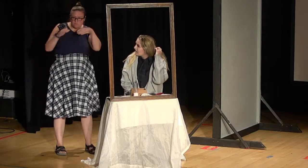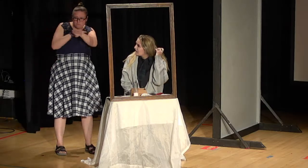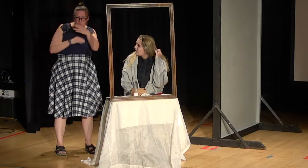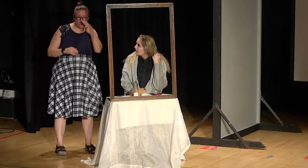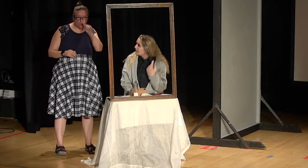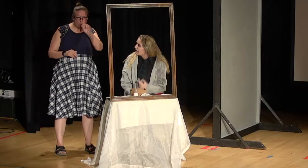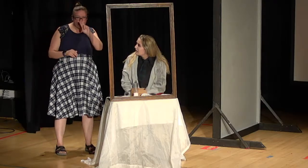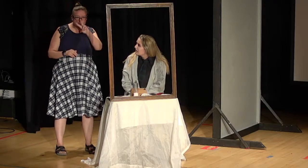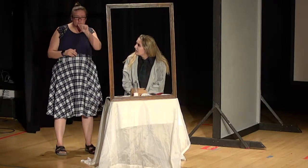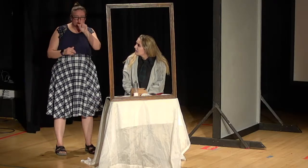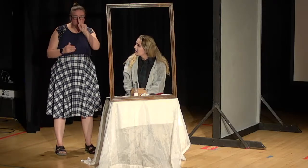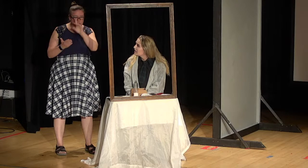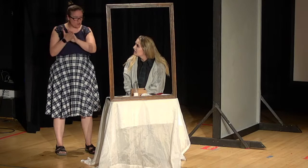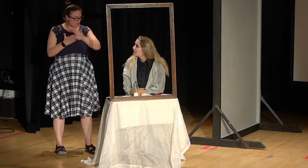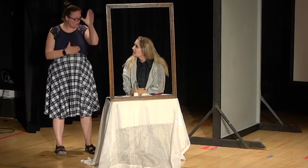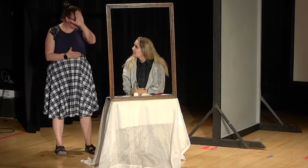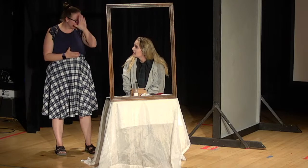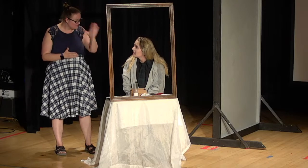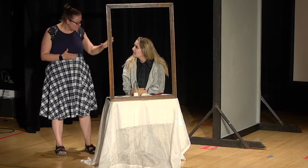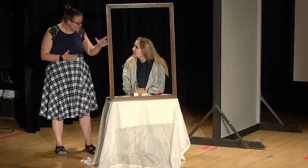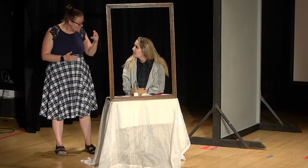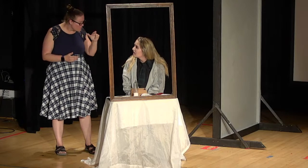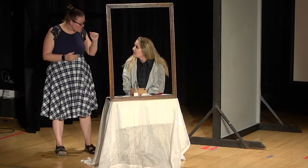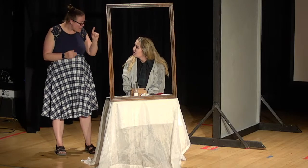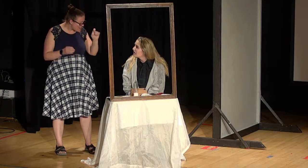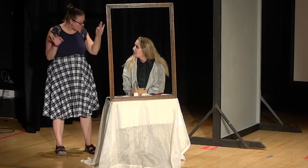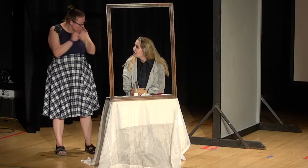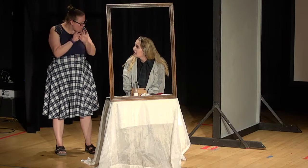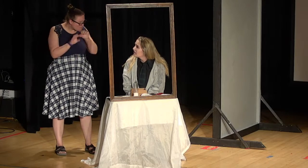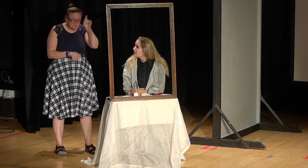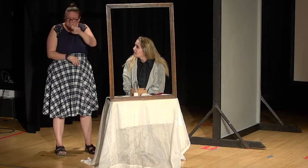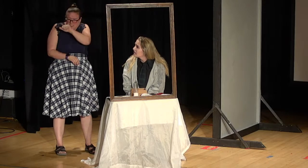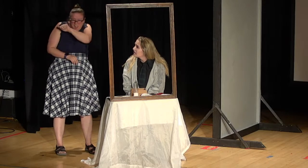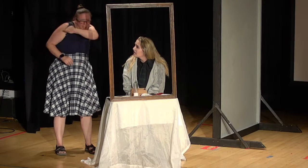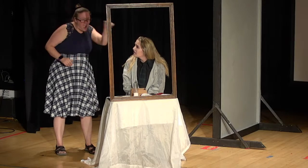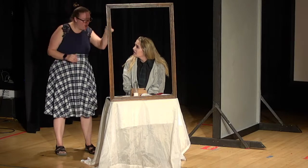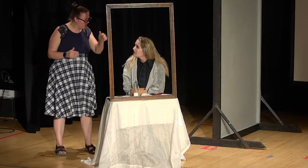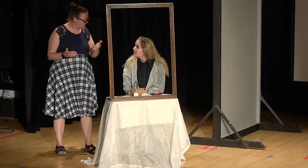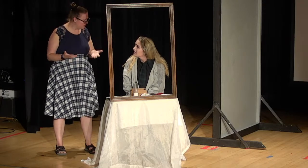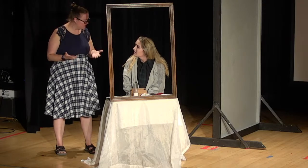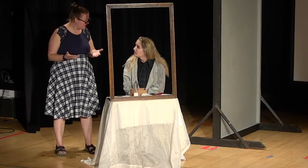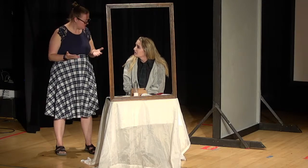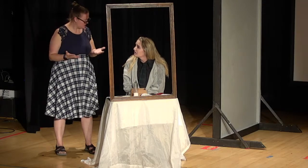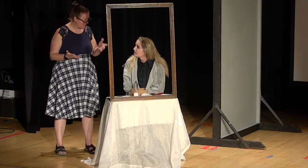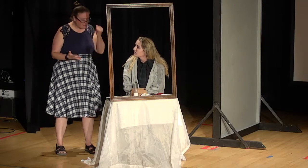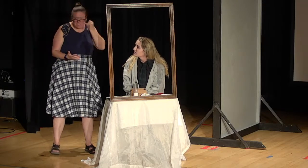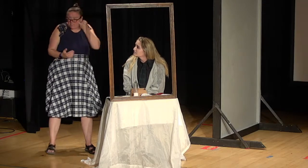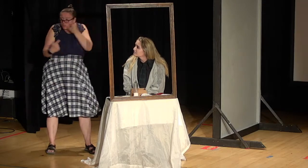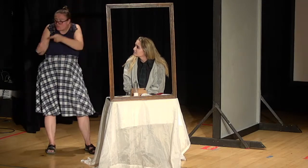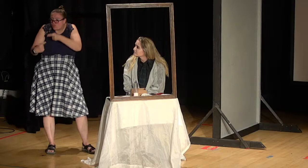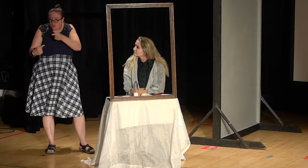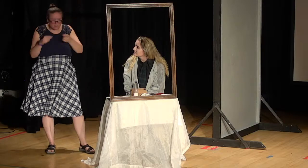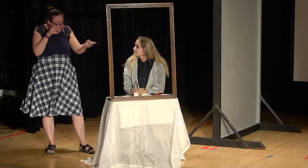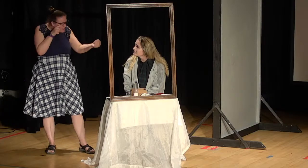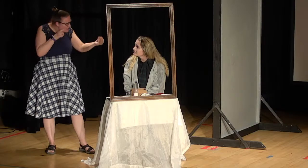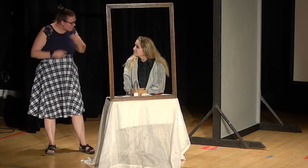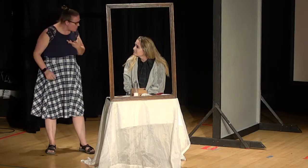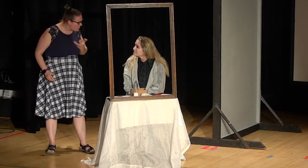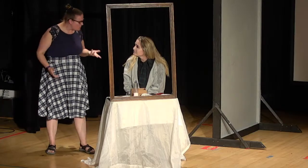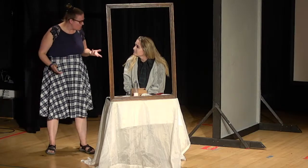Listen here. Your grades are important. To get into Harvard, you need a 4.0